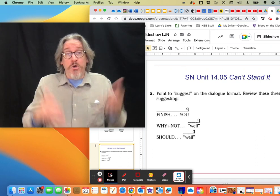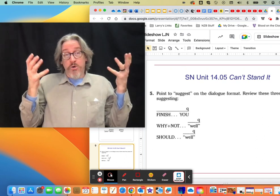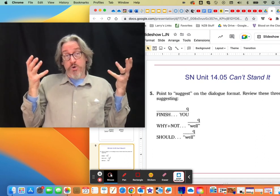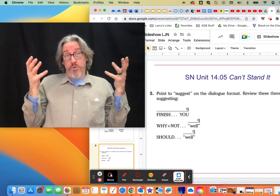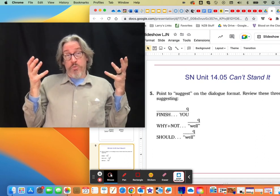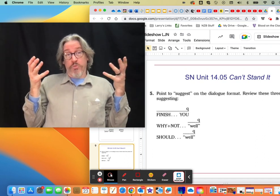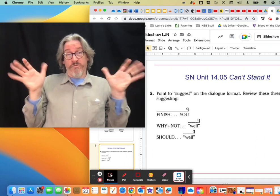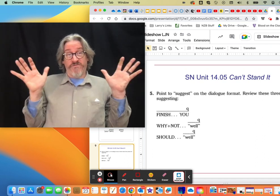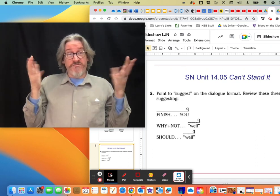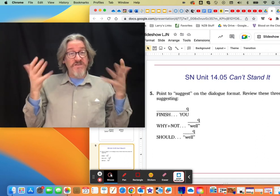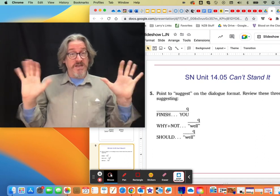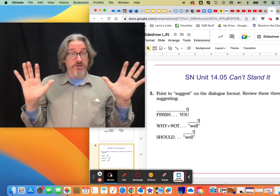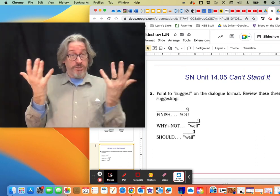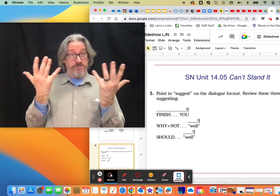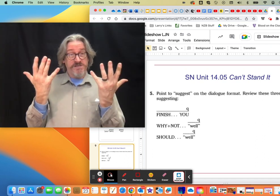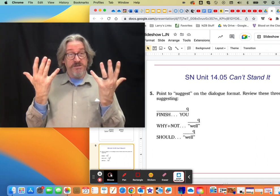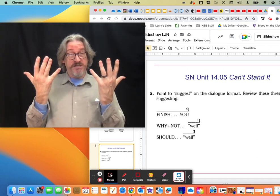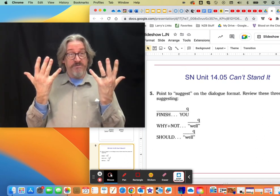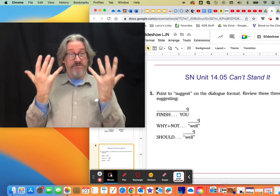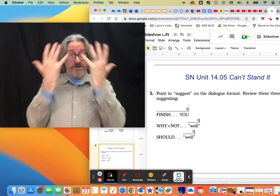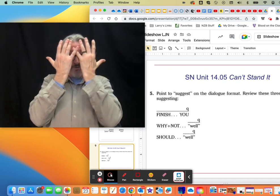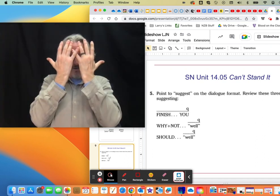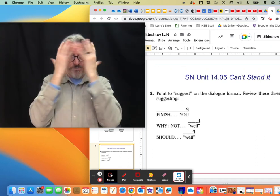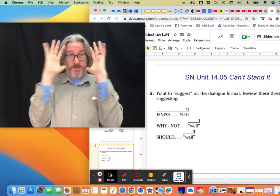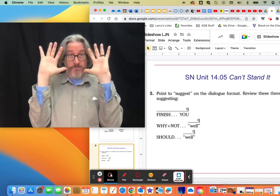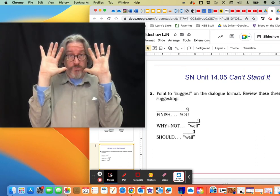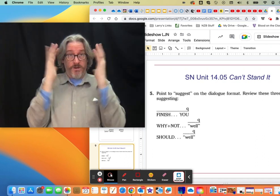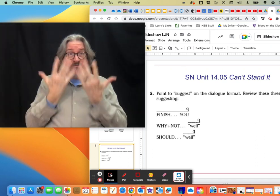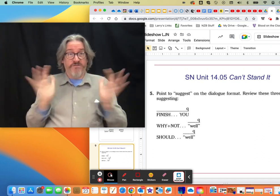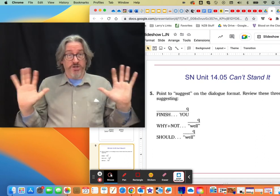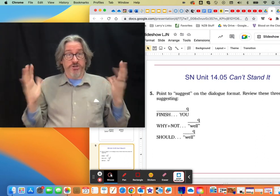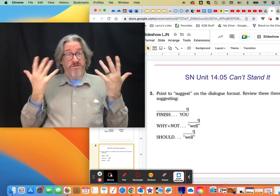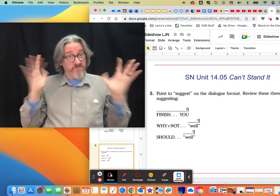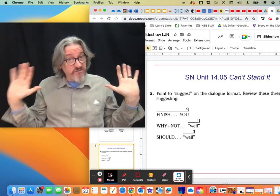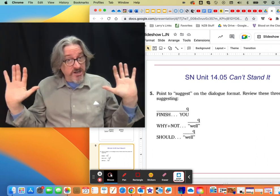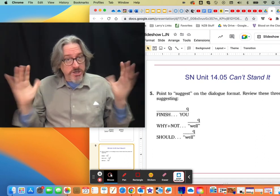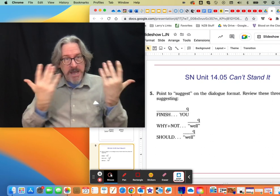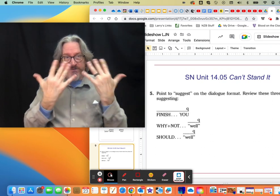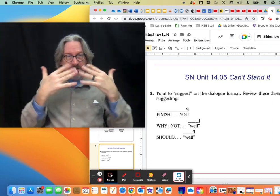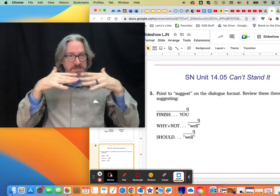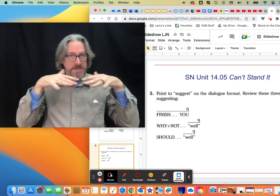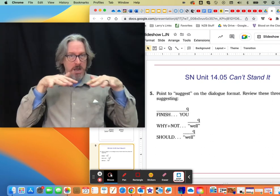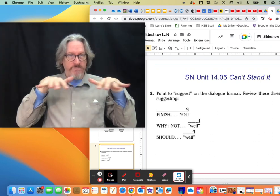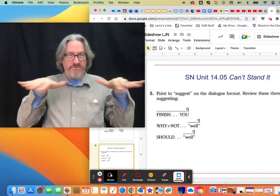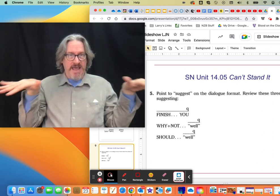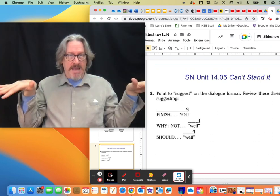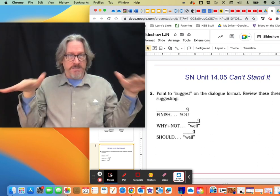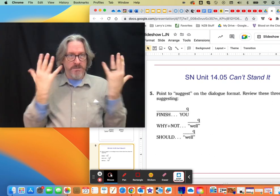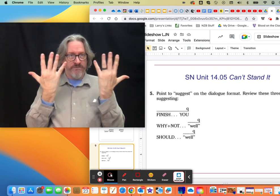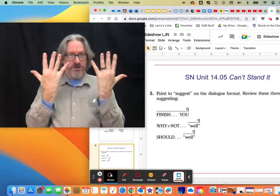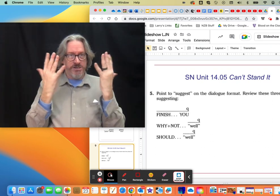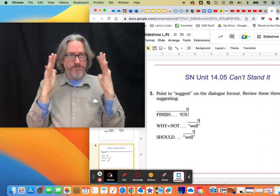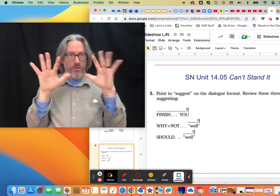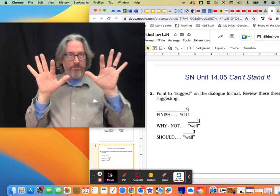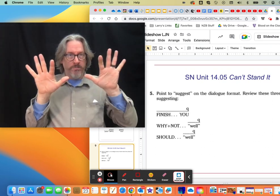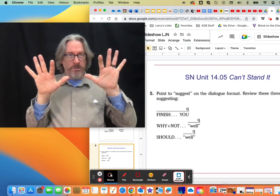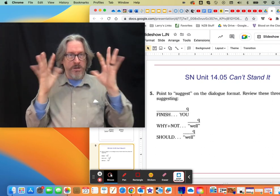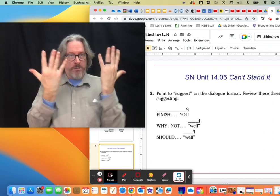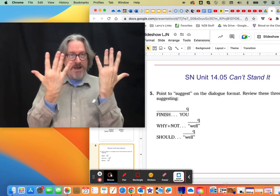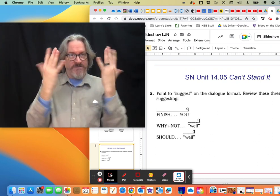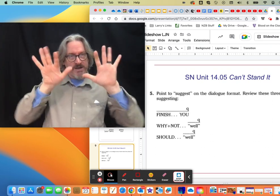14.4. Now, finish. You've seen the sign for finish, right? Peekaboo, right? Finish. Finish. Finish is not flat. Finish is